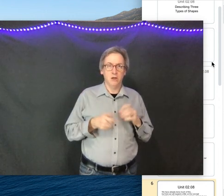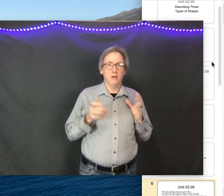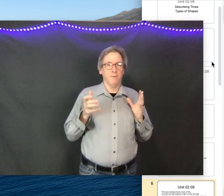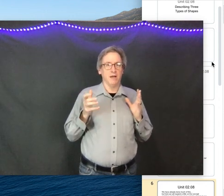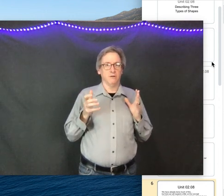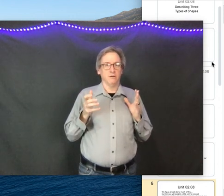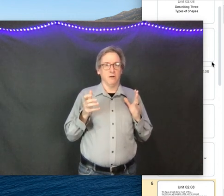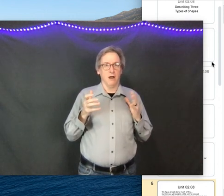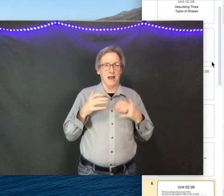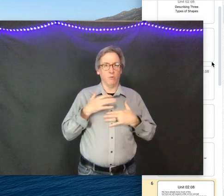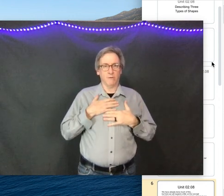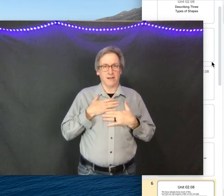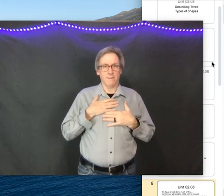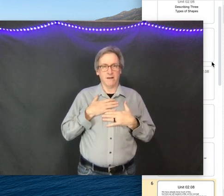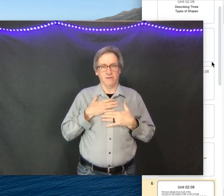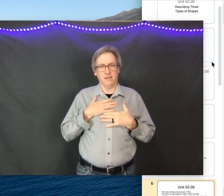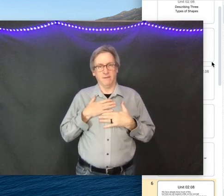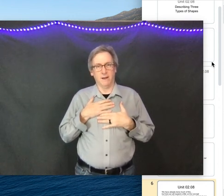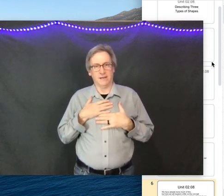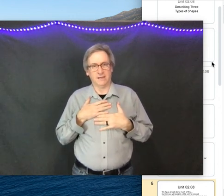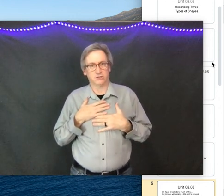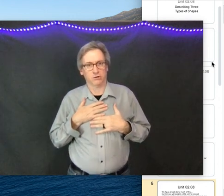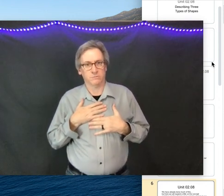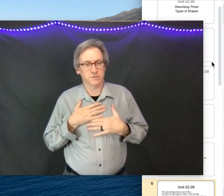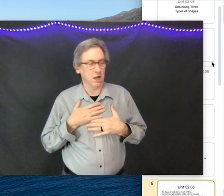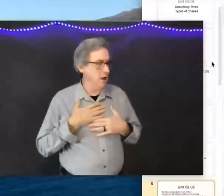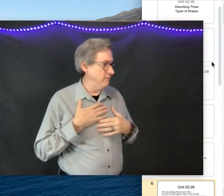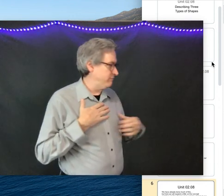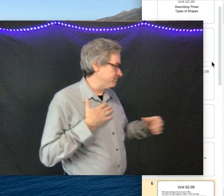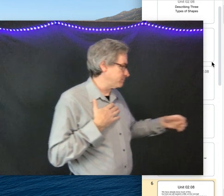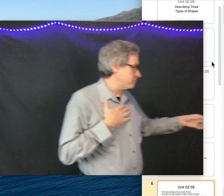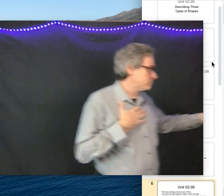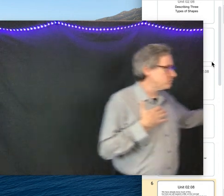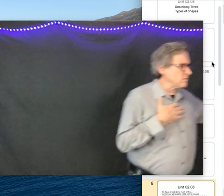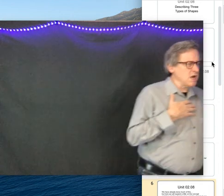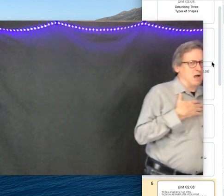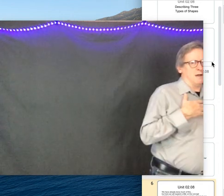to, but I will recommend thinking about it in terms of,